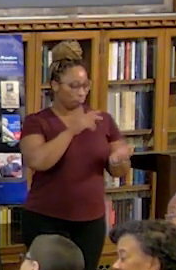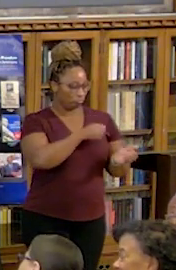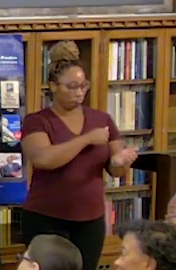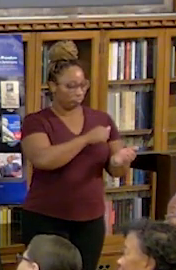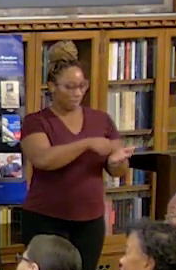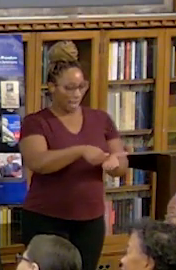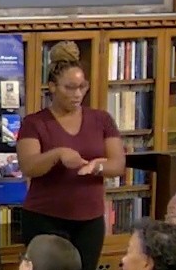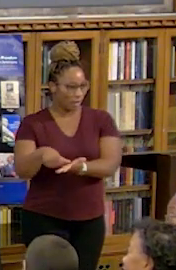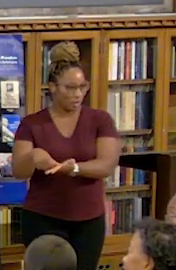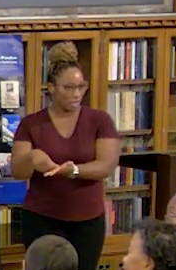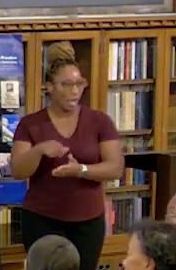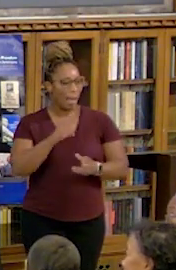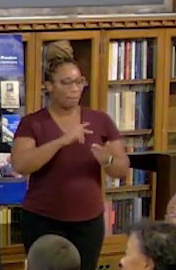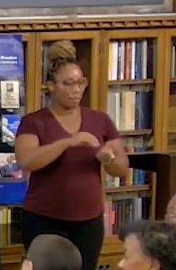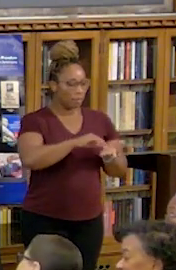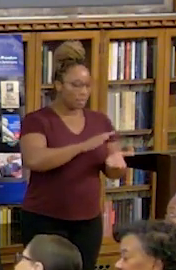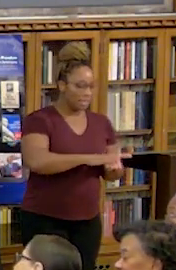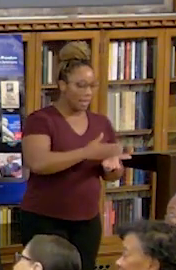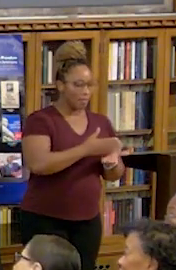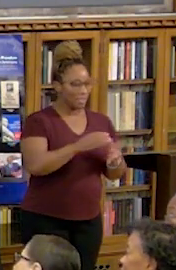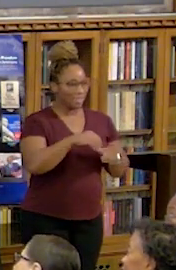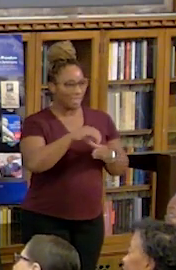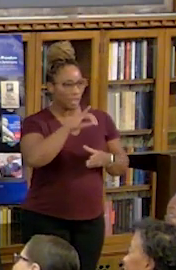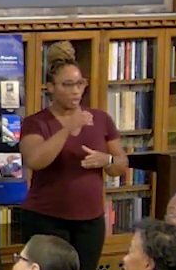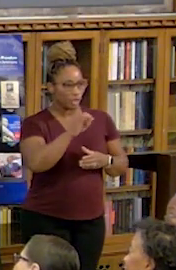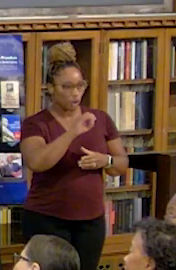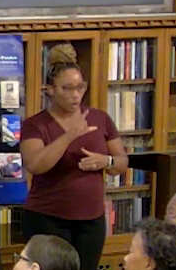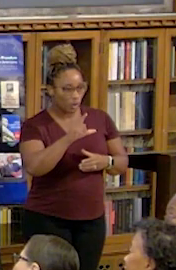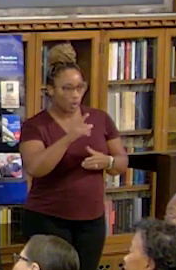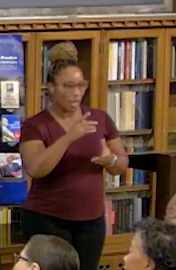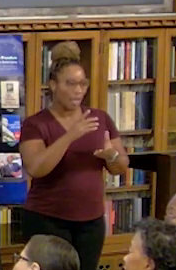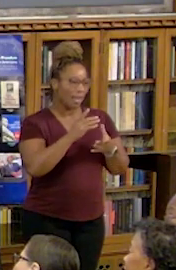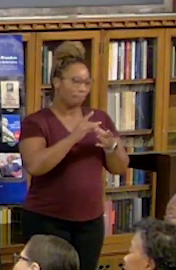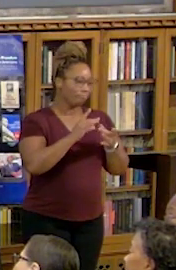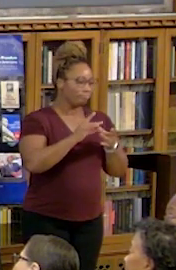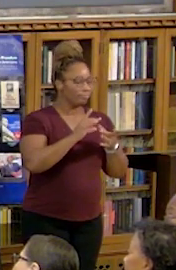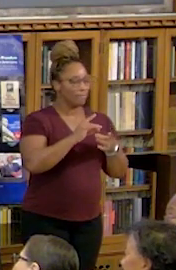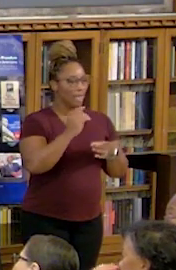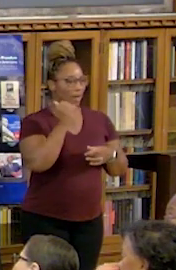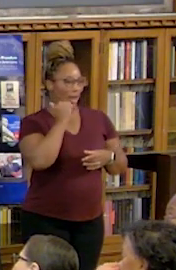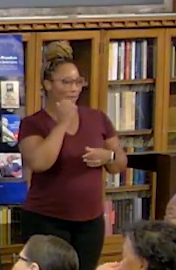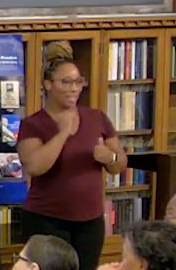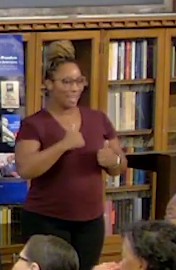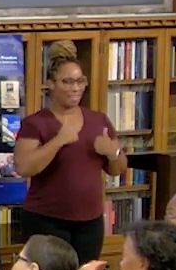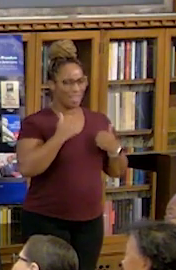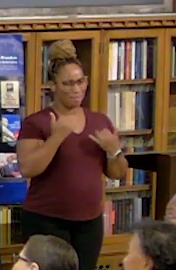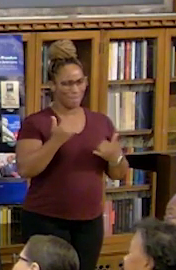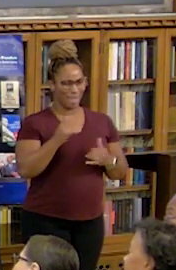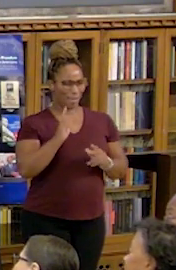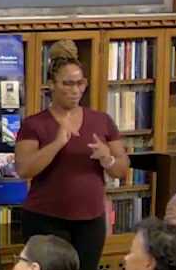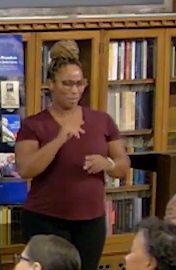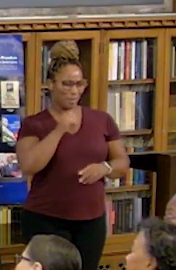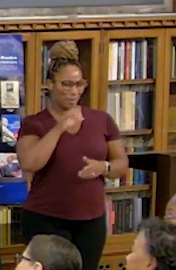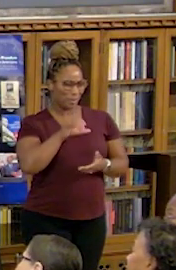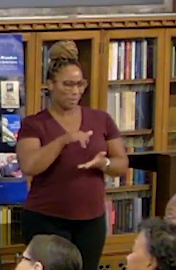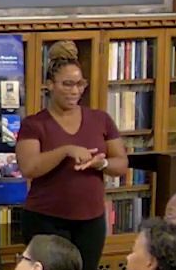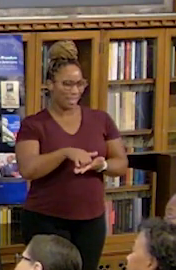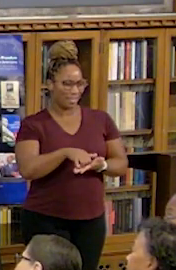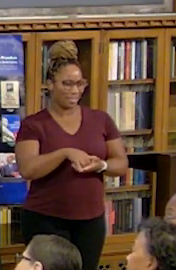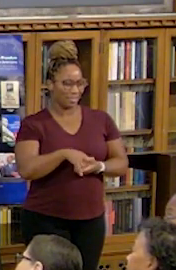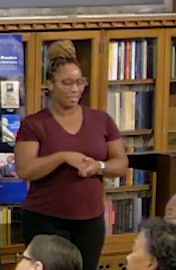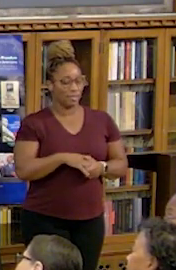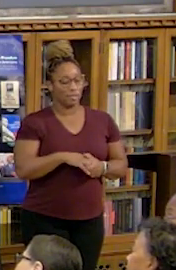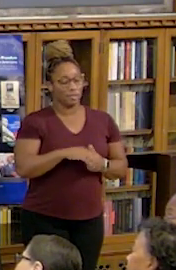and we can read people wrote down things in journals they talked about their everyday lives people don't do that in more so